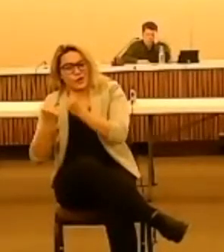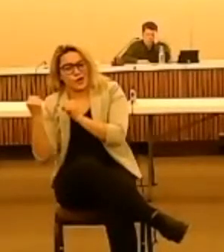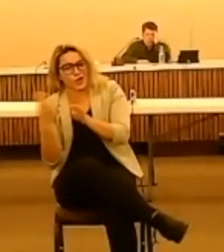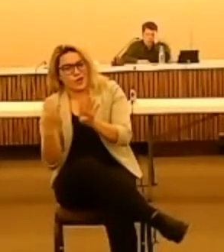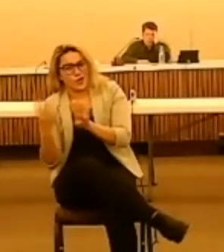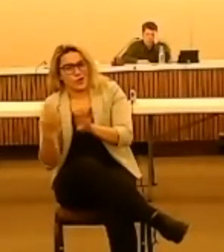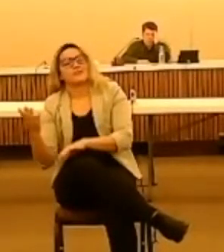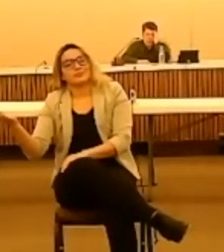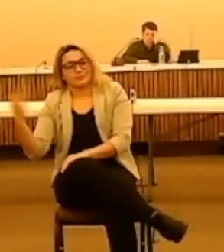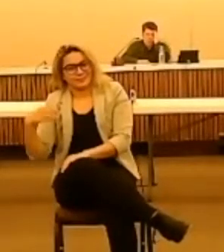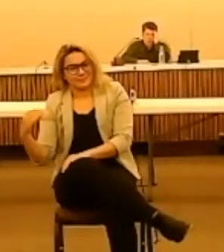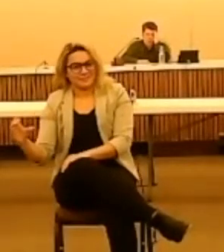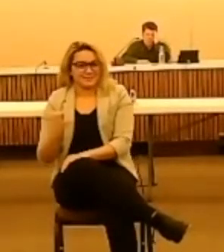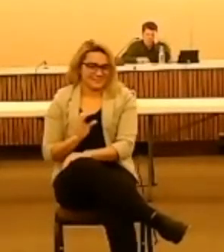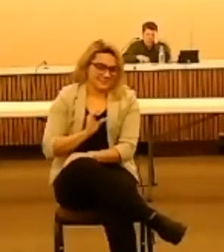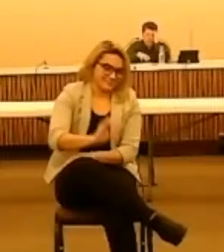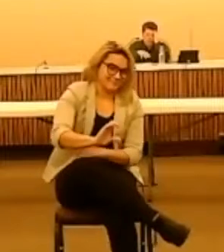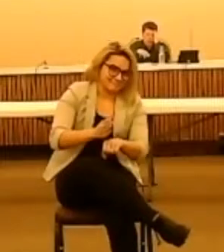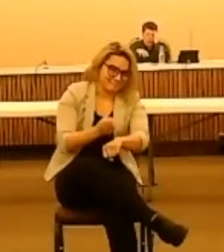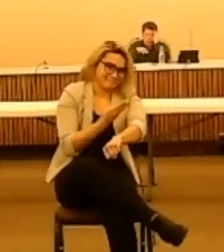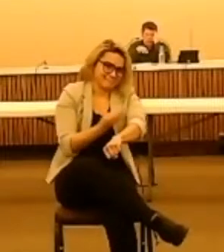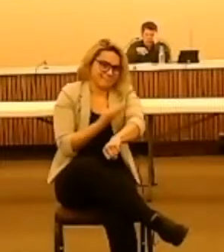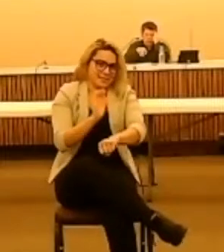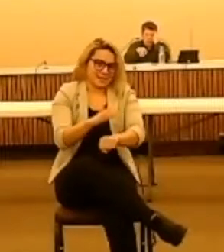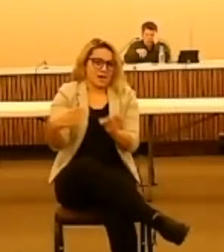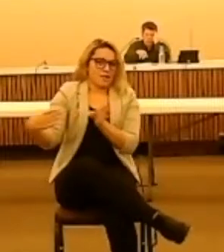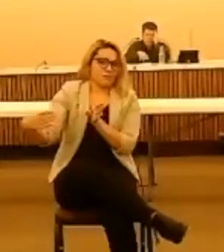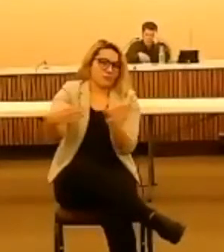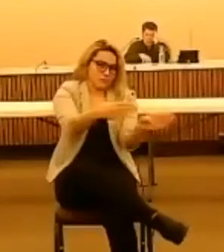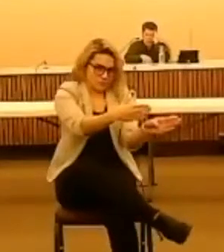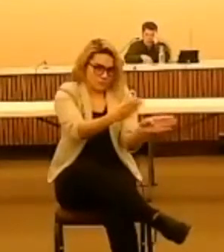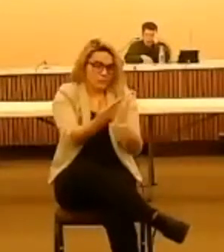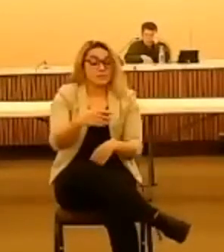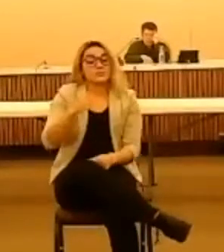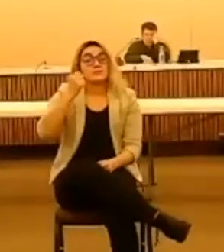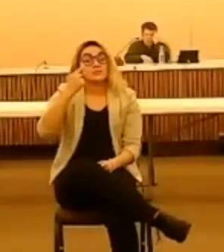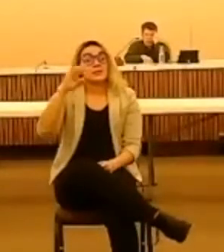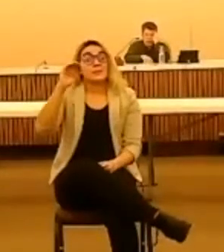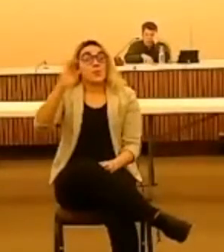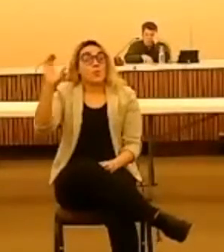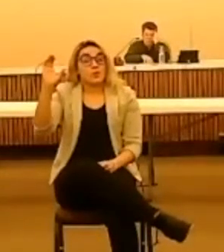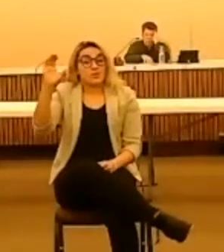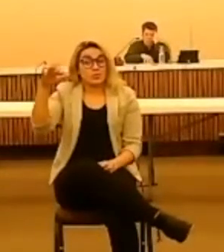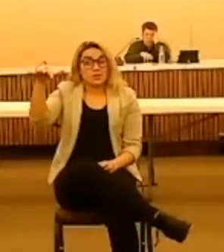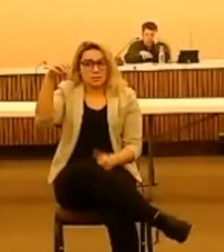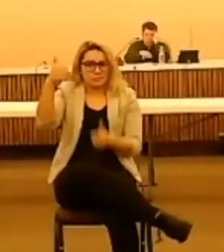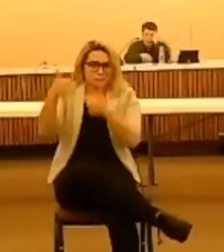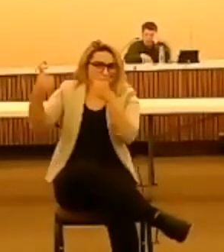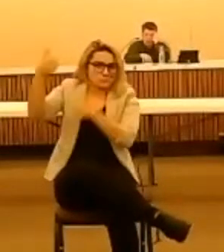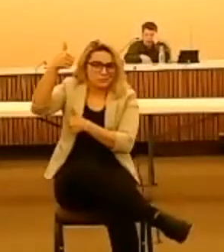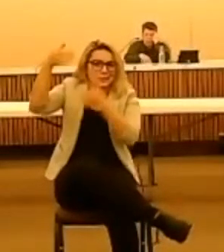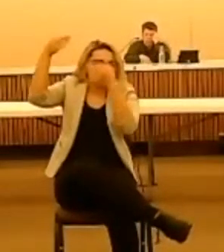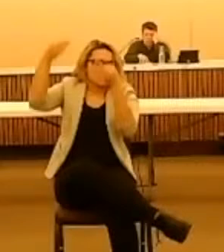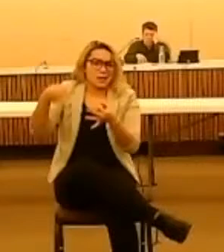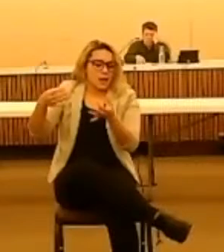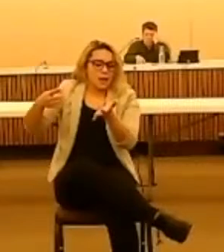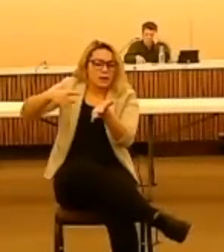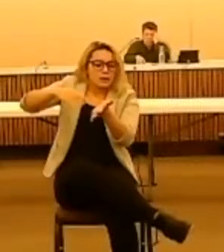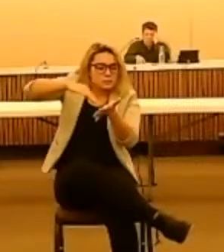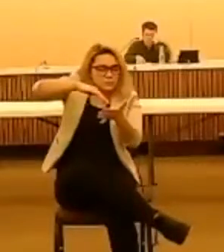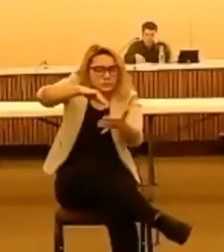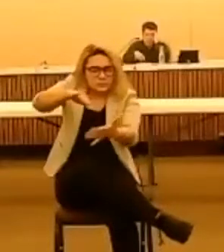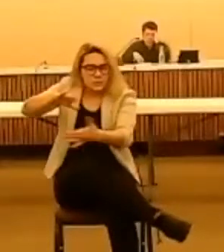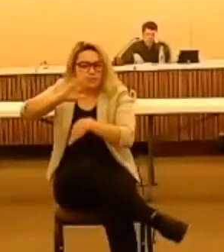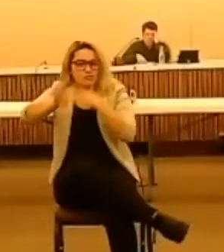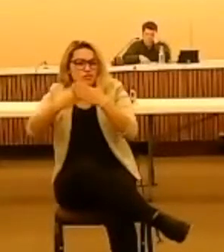just understand, basically, the county, the way that whole study worked, they looked at all the improvements that